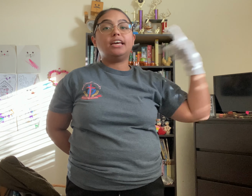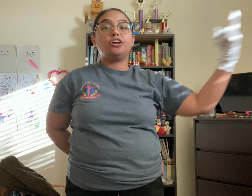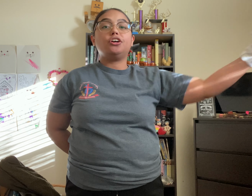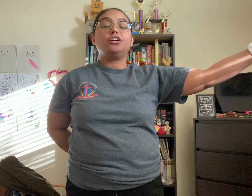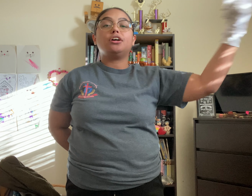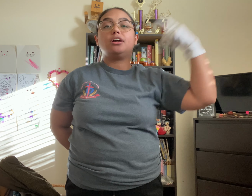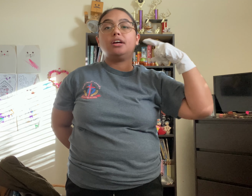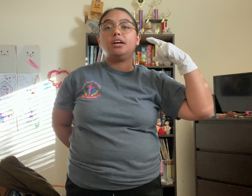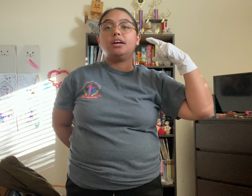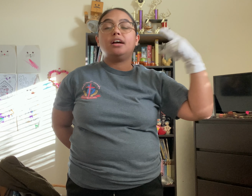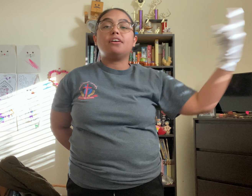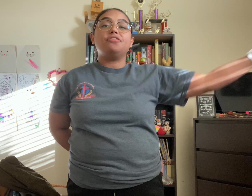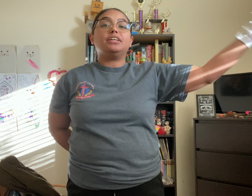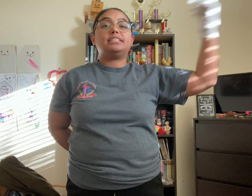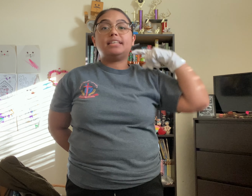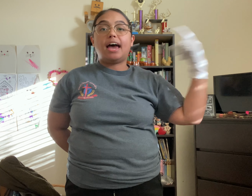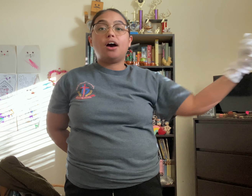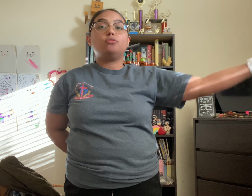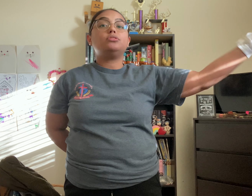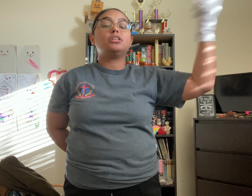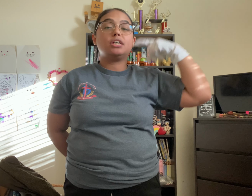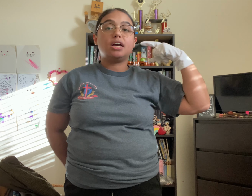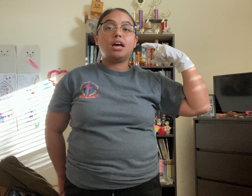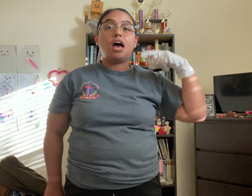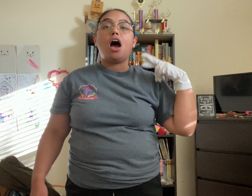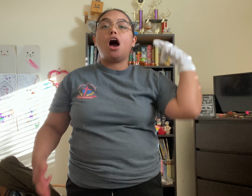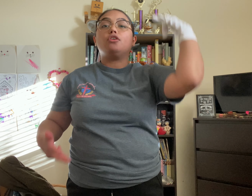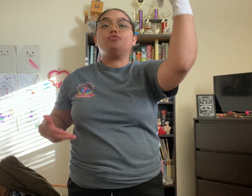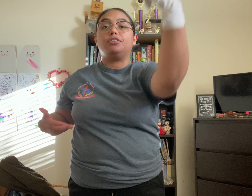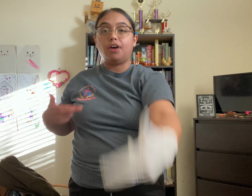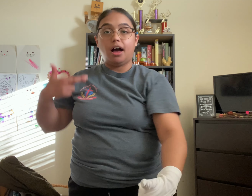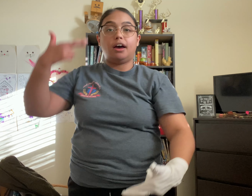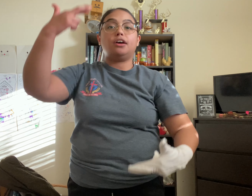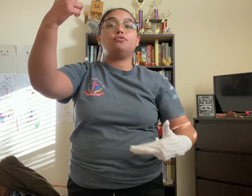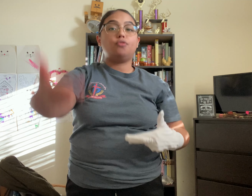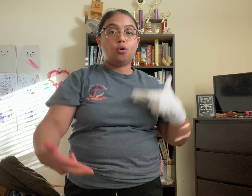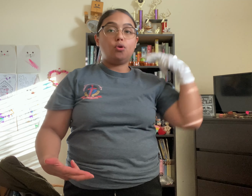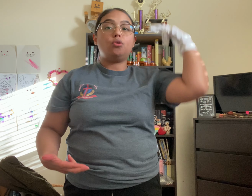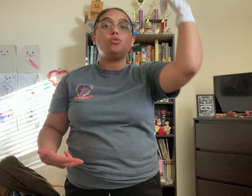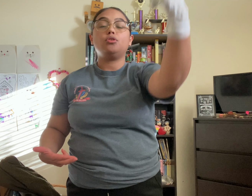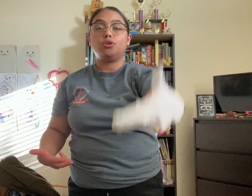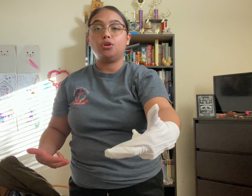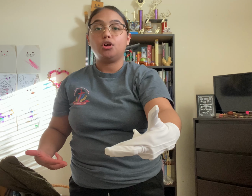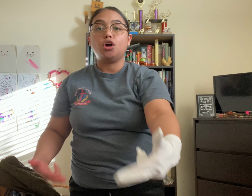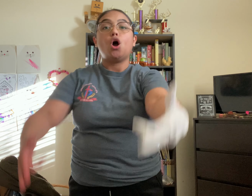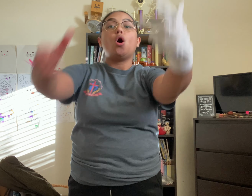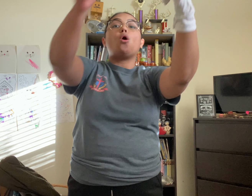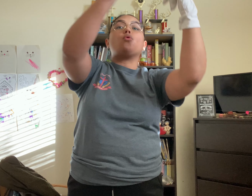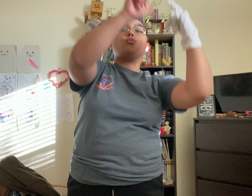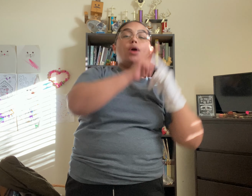hear the sound of revival